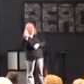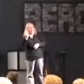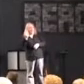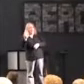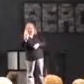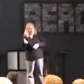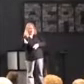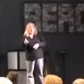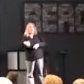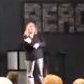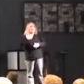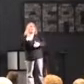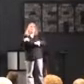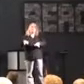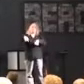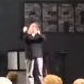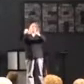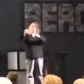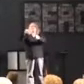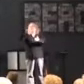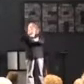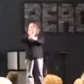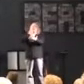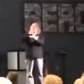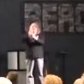him cracking eggs and saying things like,